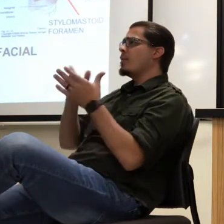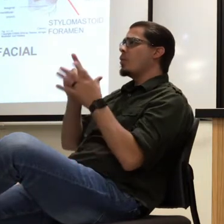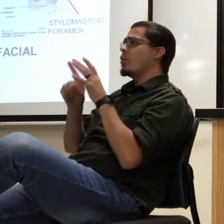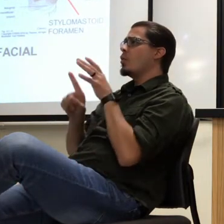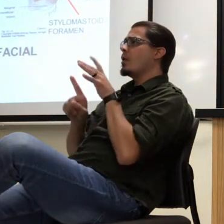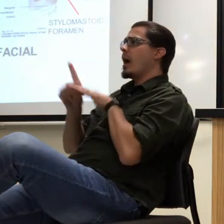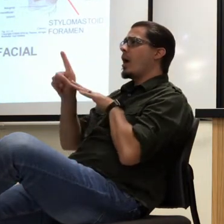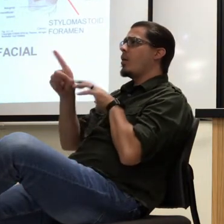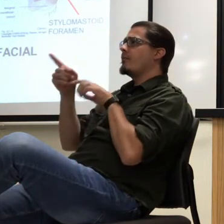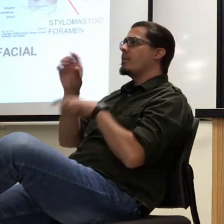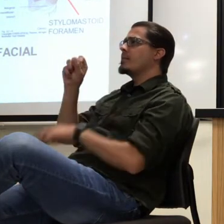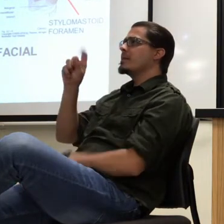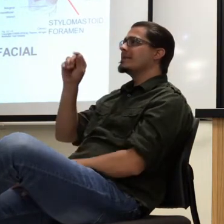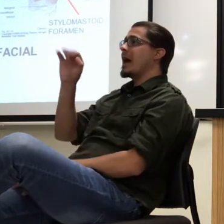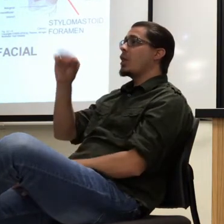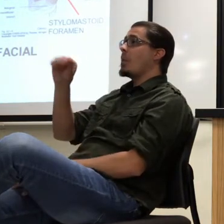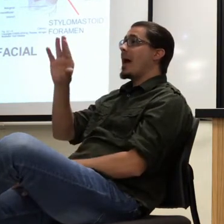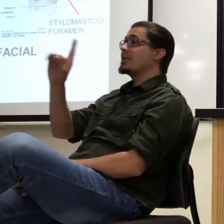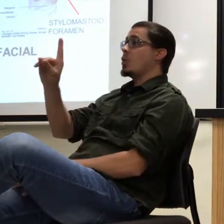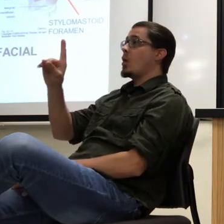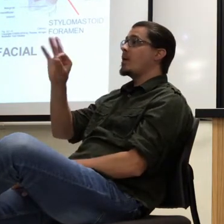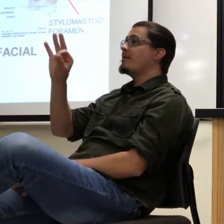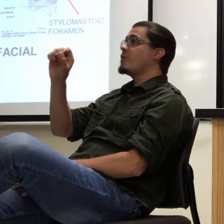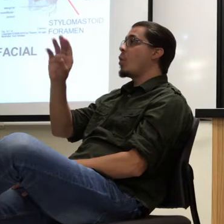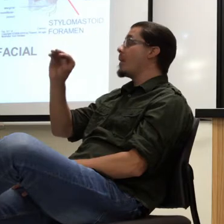from stylomastoforamen.